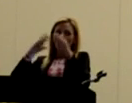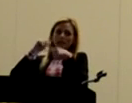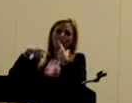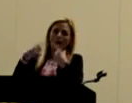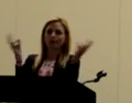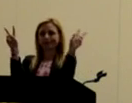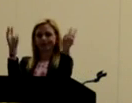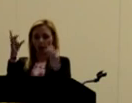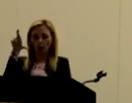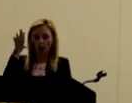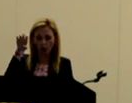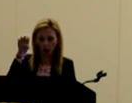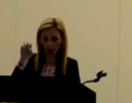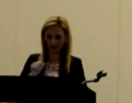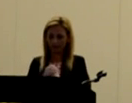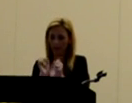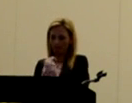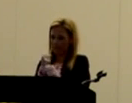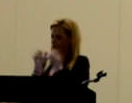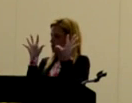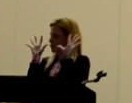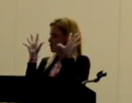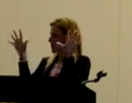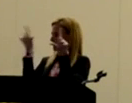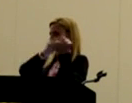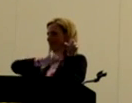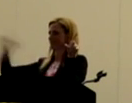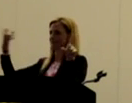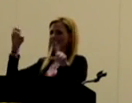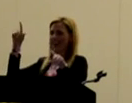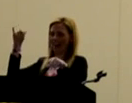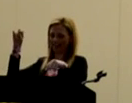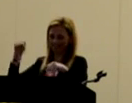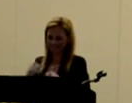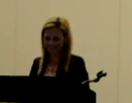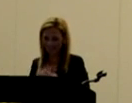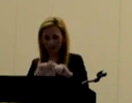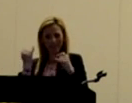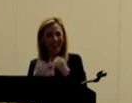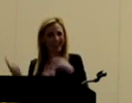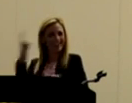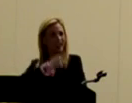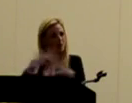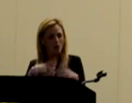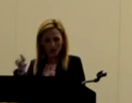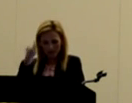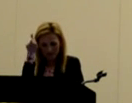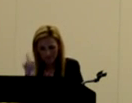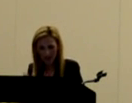Stories about cures. They make great headlines. But at the end of the day, we have